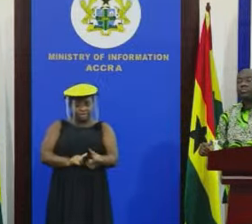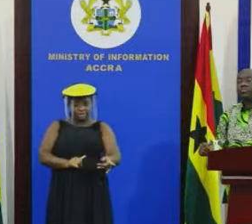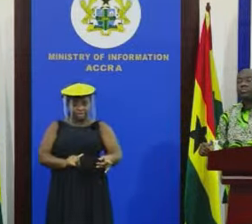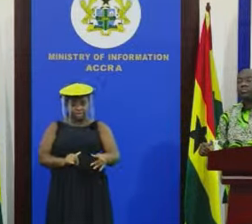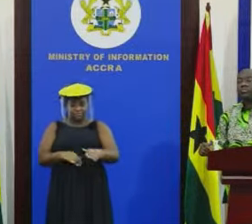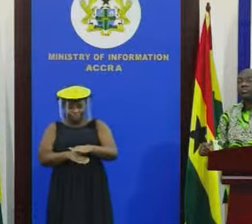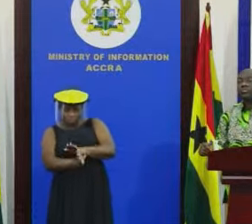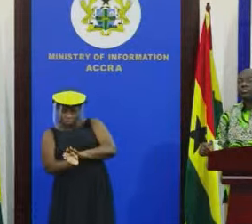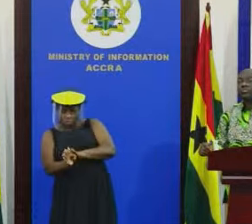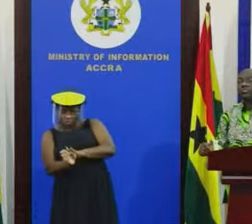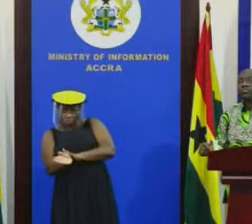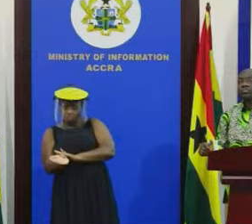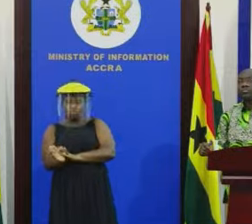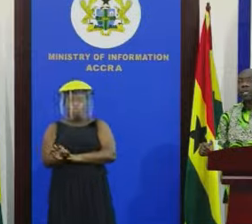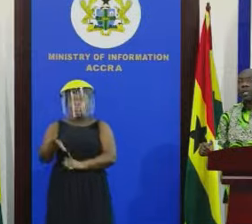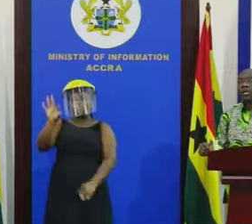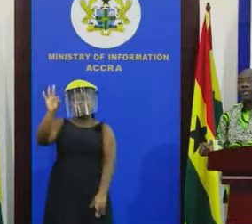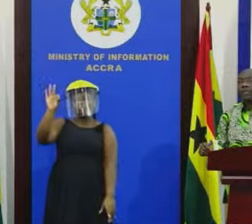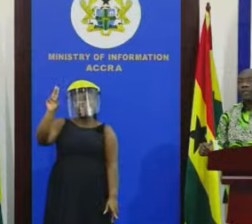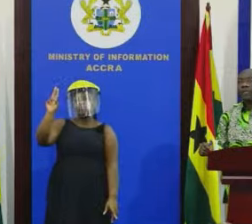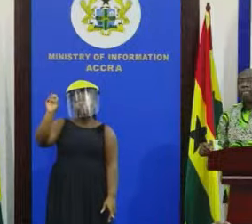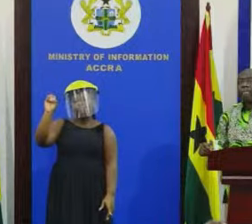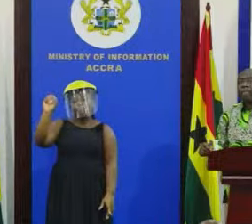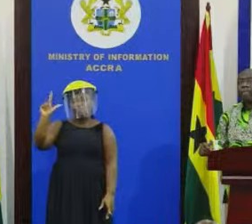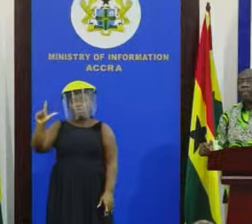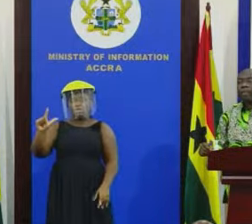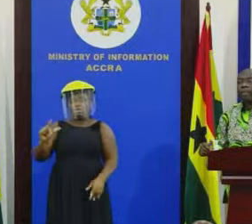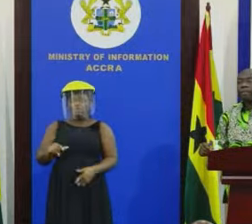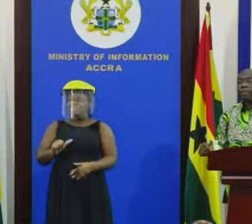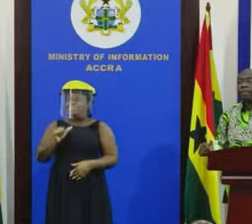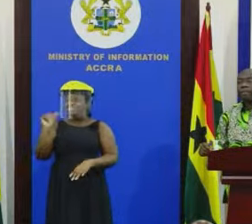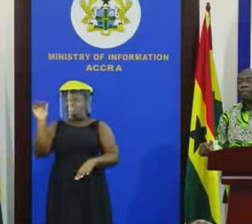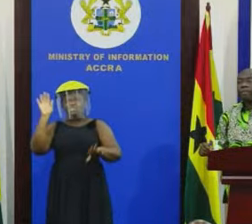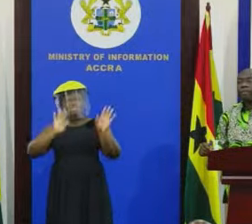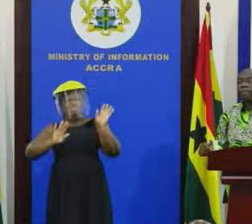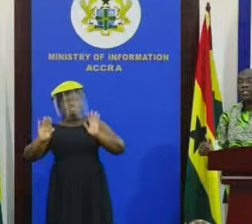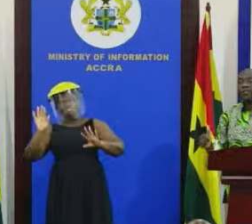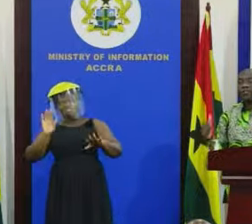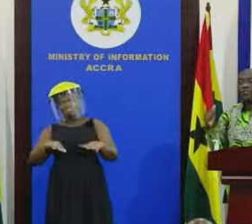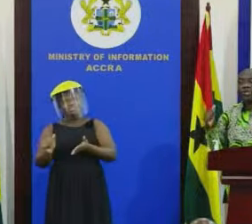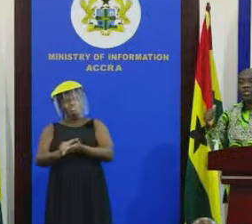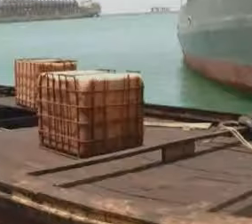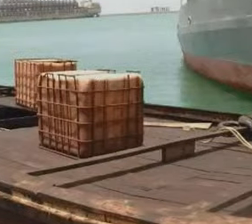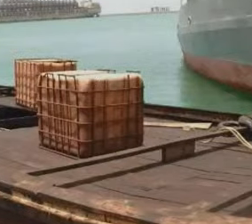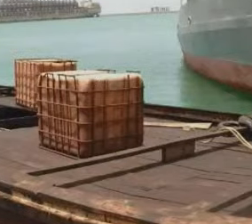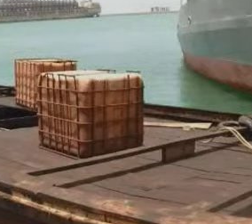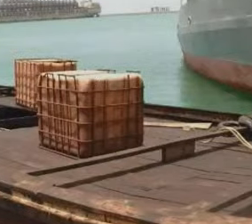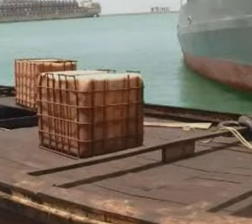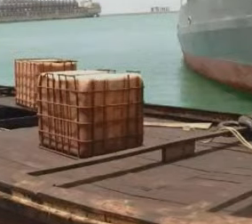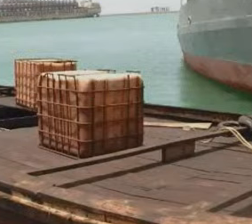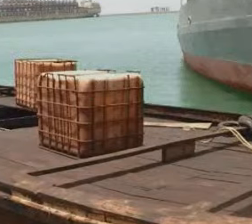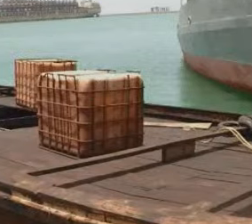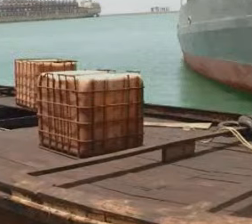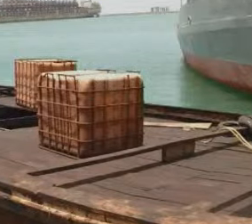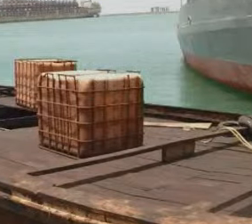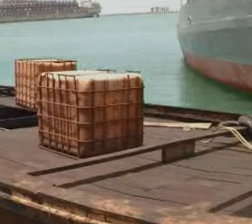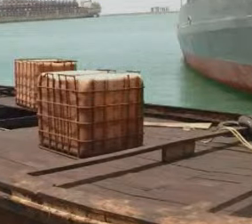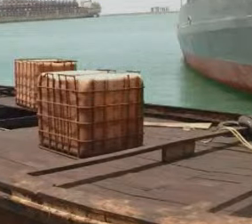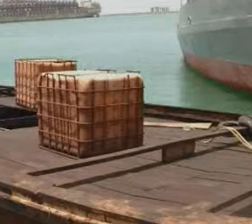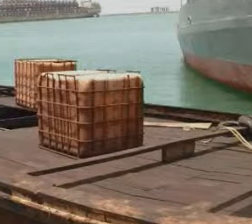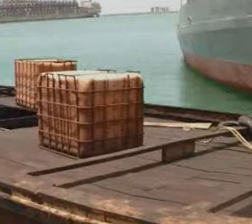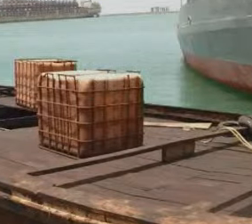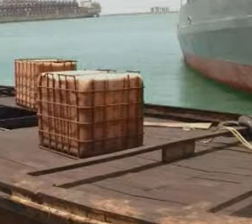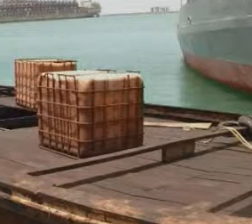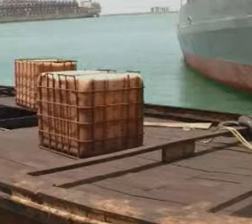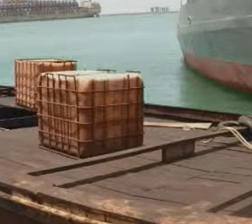smuggling of fuel. And therefore, I think we should not be worried about decommissioning them. There's a photo on the screen. If you there